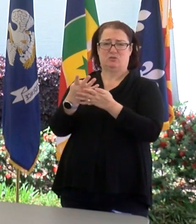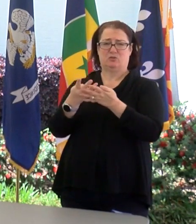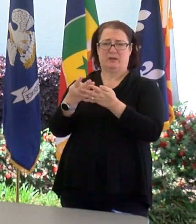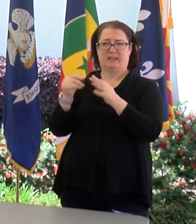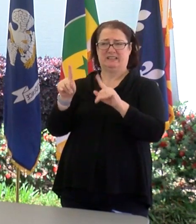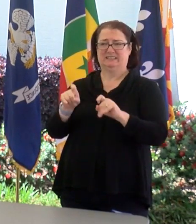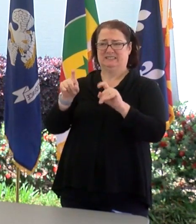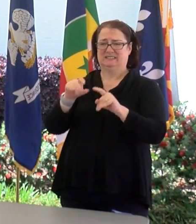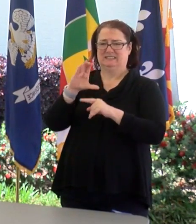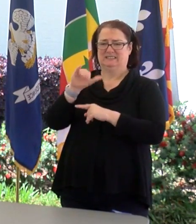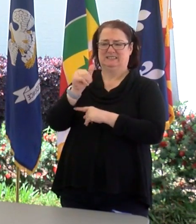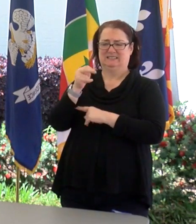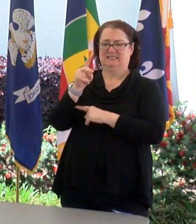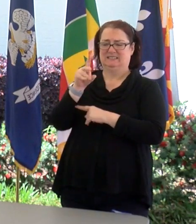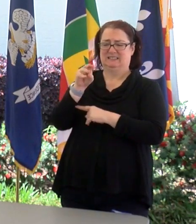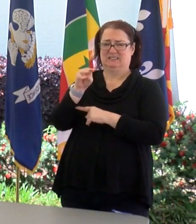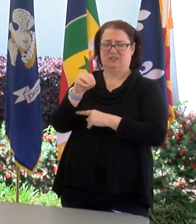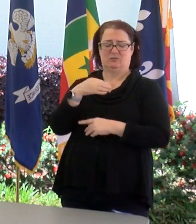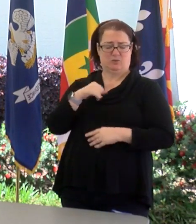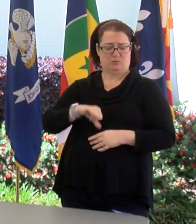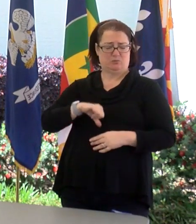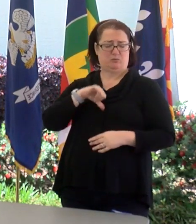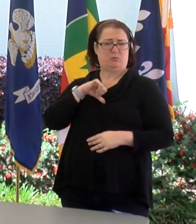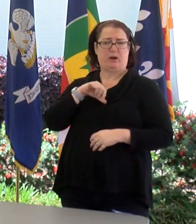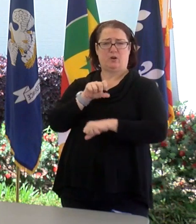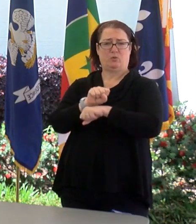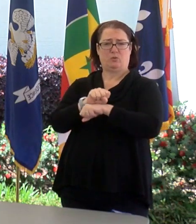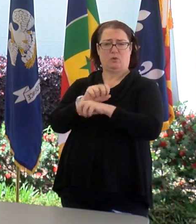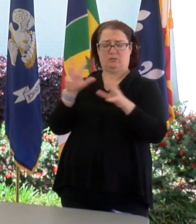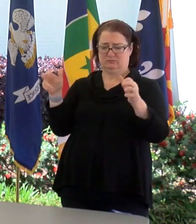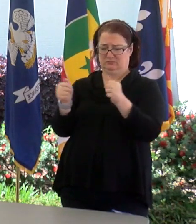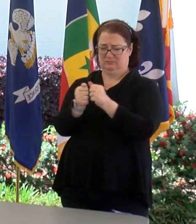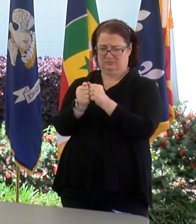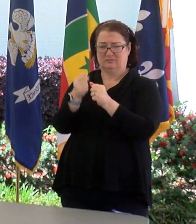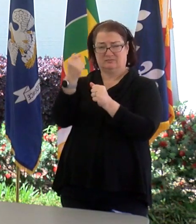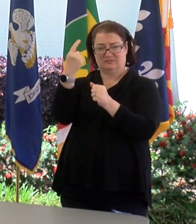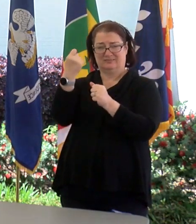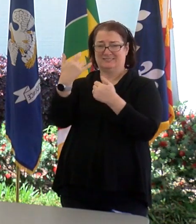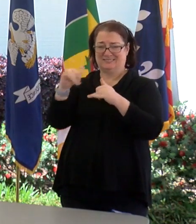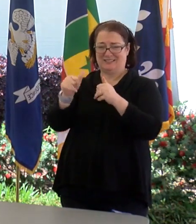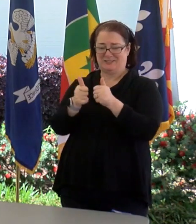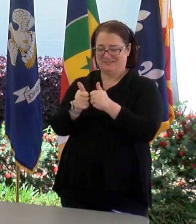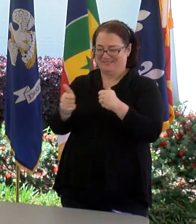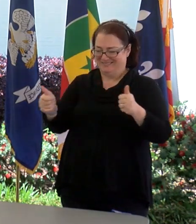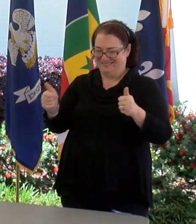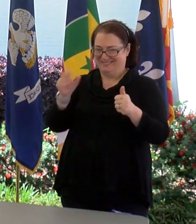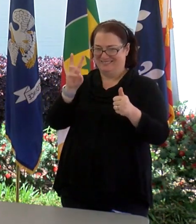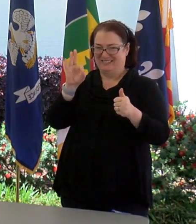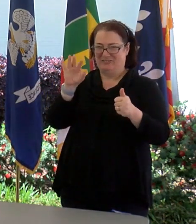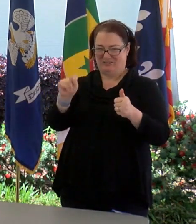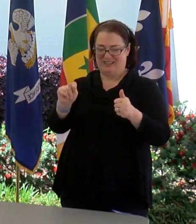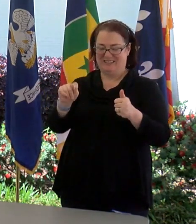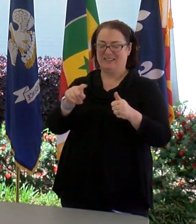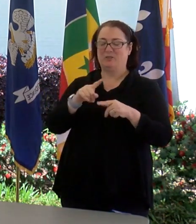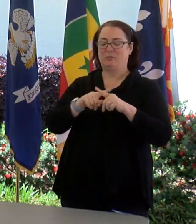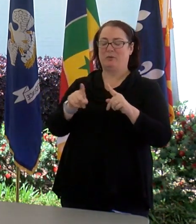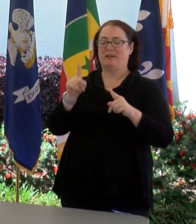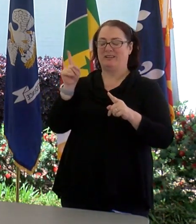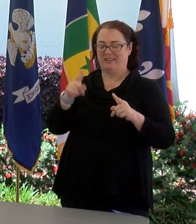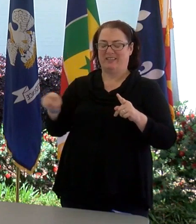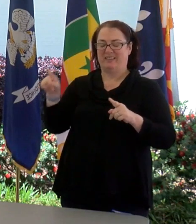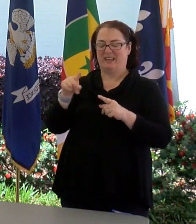proud of everyone who worked closely together with six feet apart to help our parents get ahead of the curb and testing our